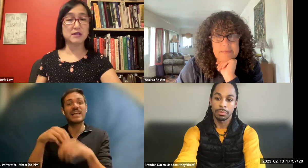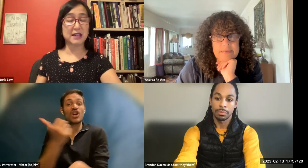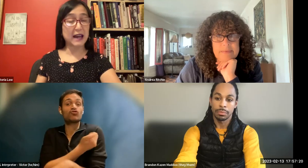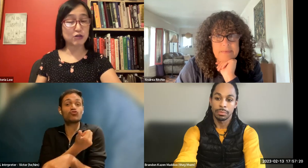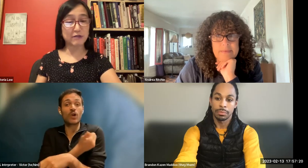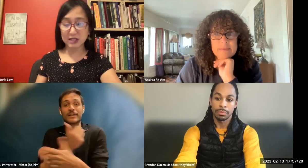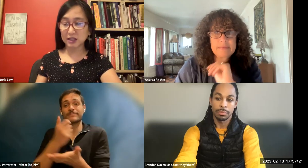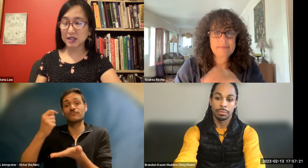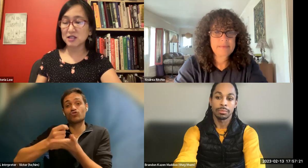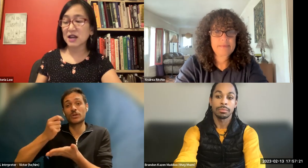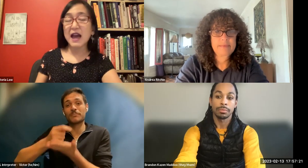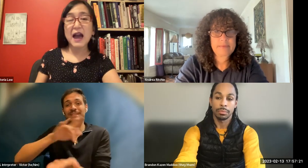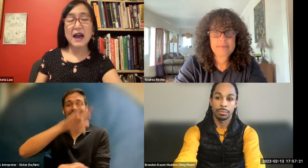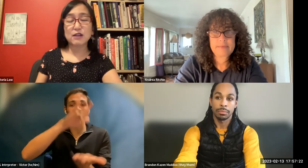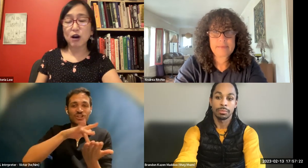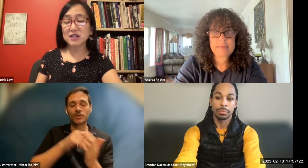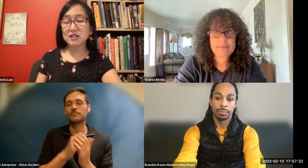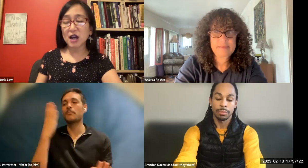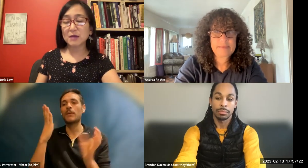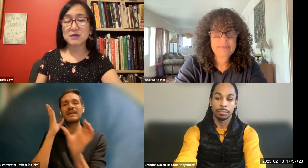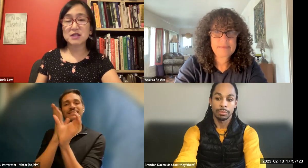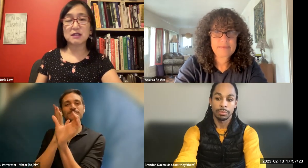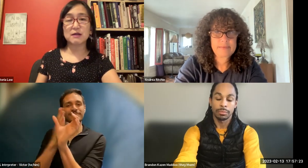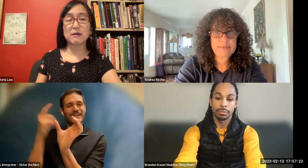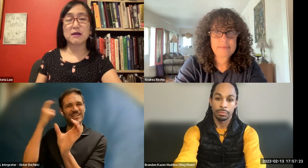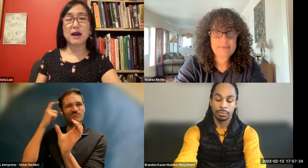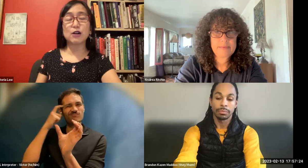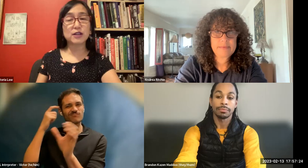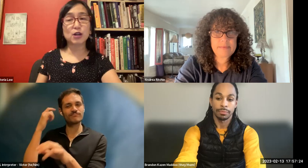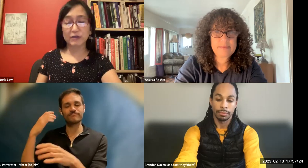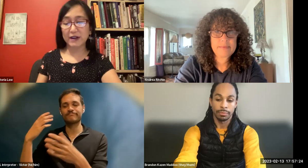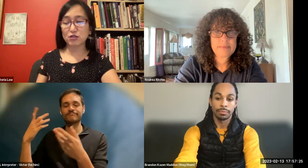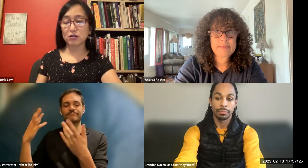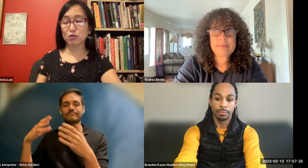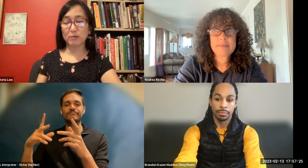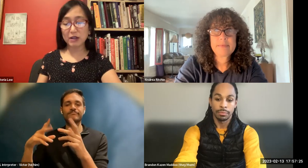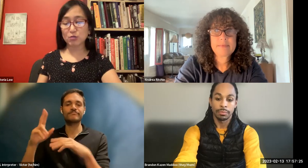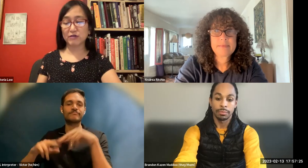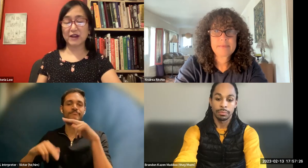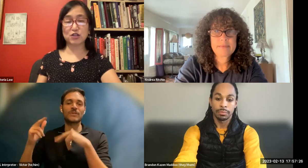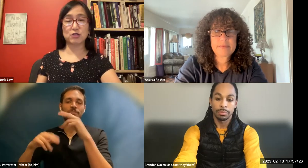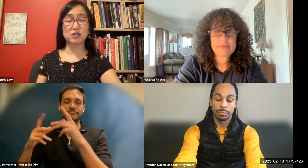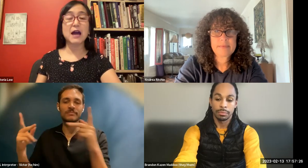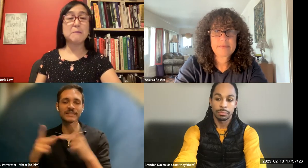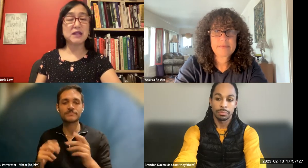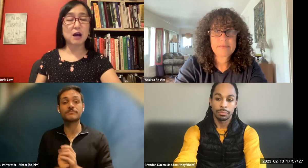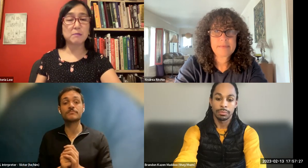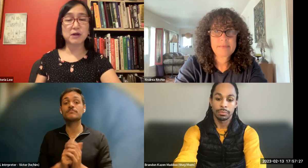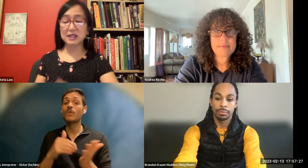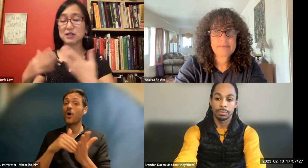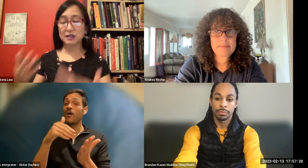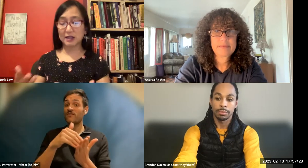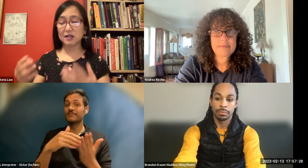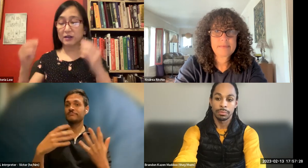or psychiatric facilities. And oftentimes, healthcare professionals or medical professionals